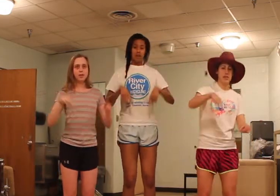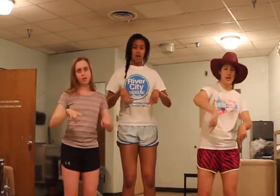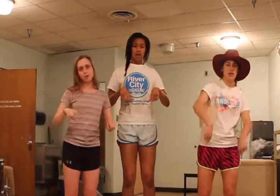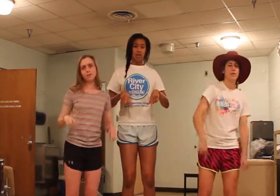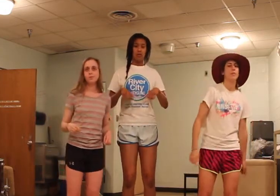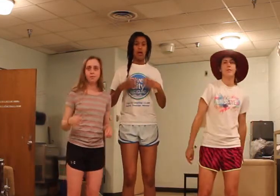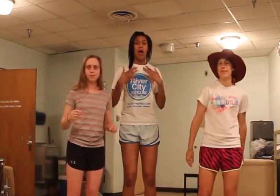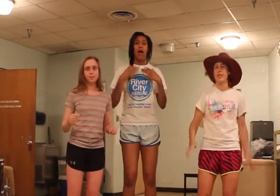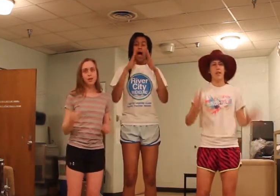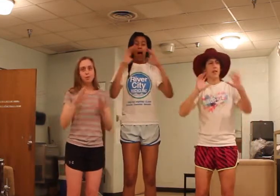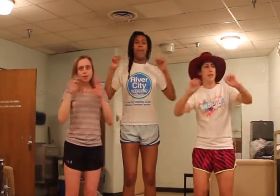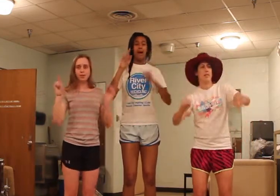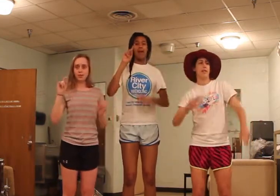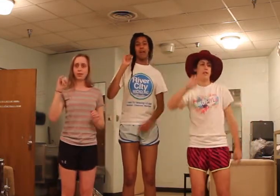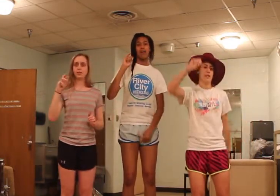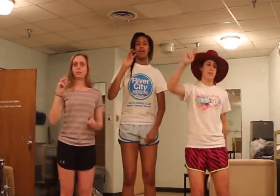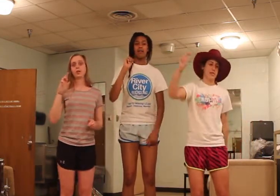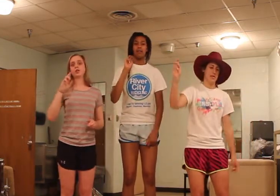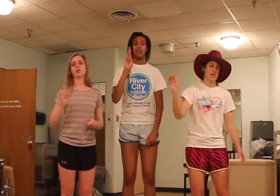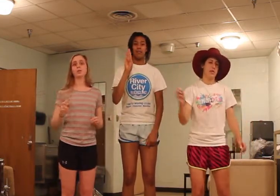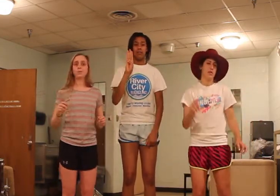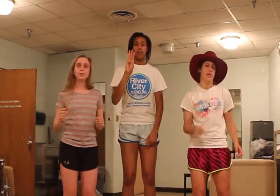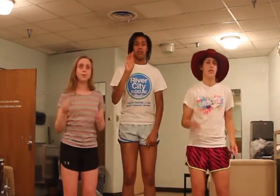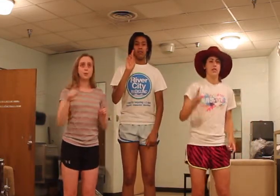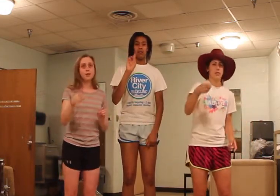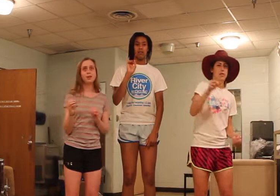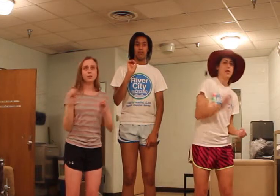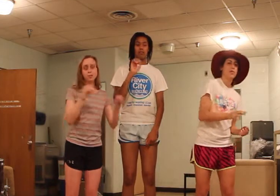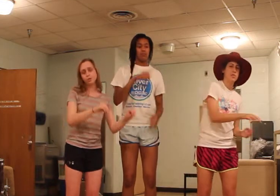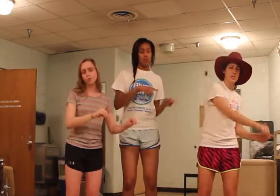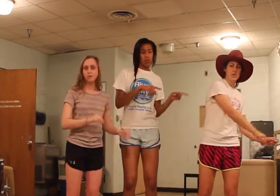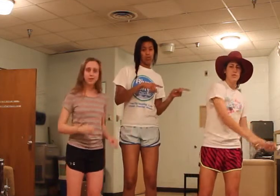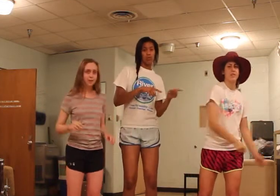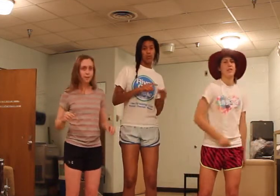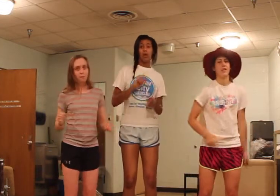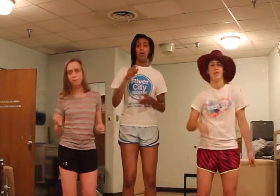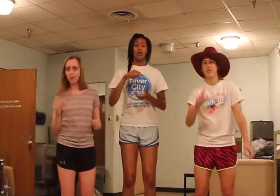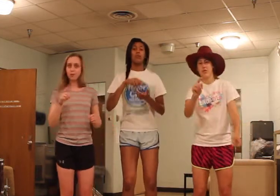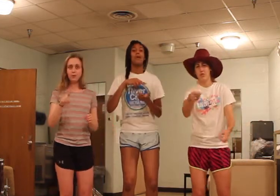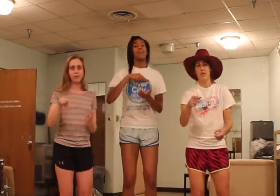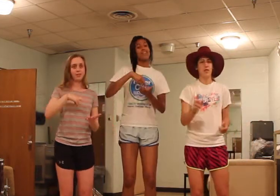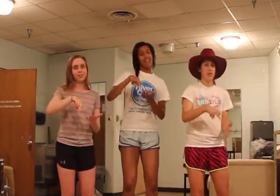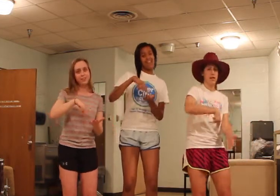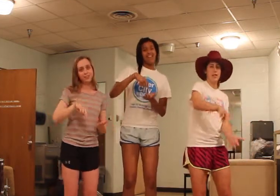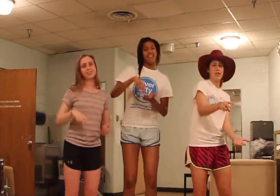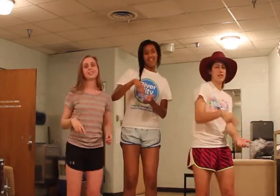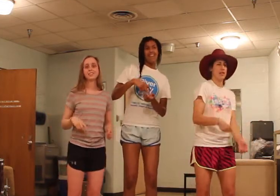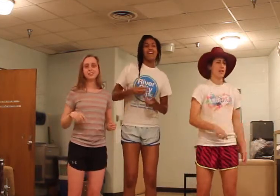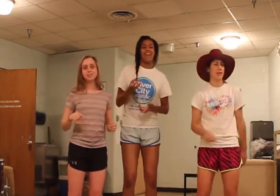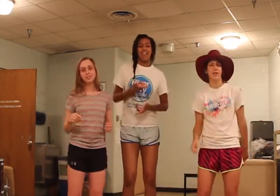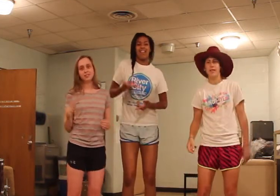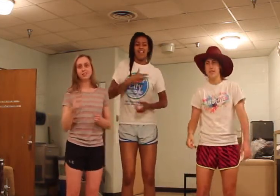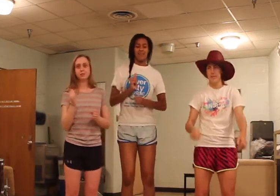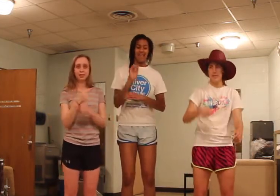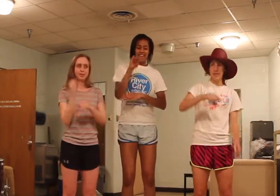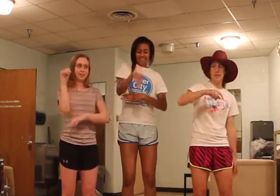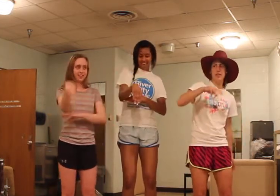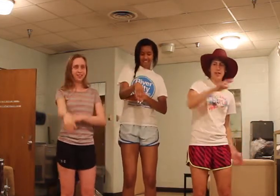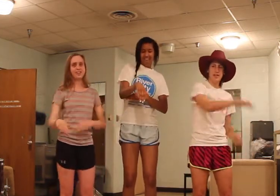down I'm yelling timber, you better move You better dance, and make a lie